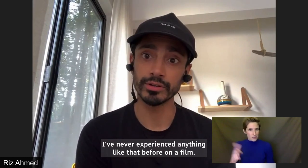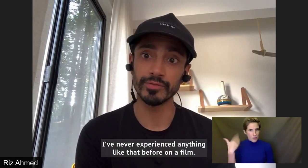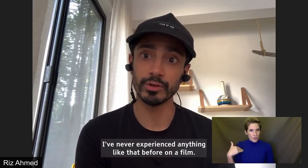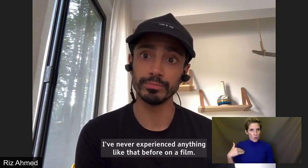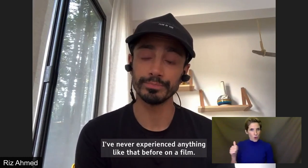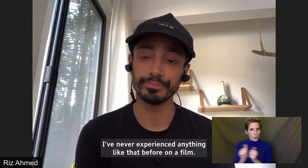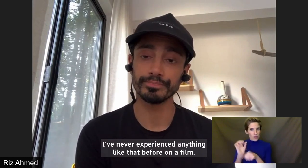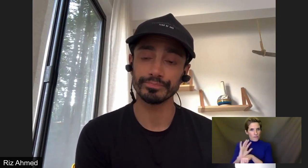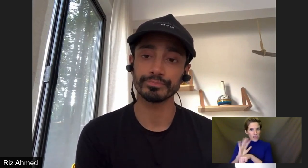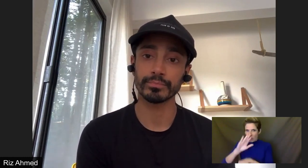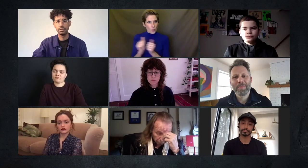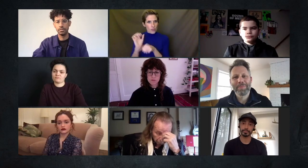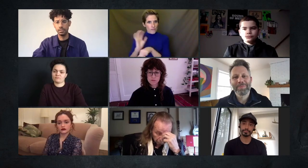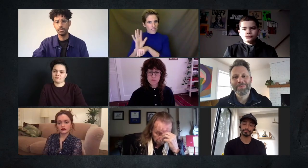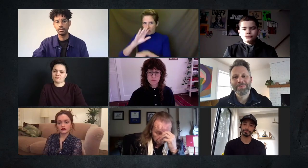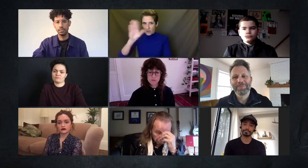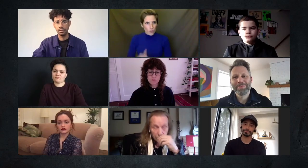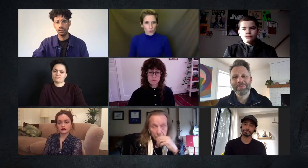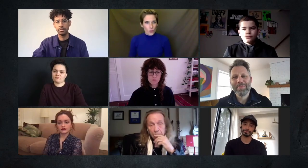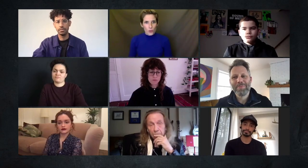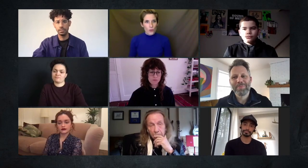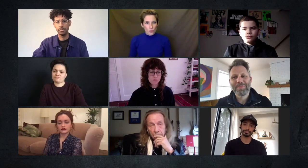before on a film.